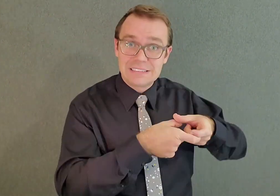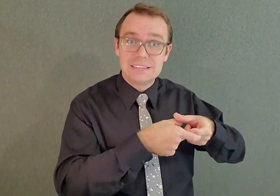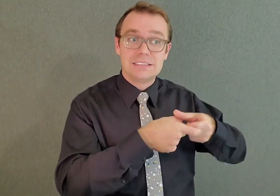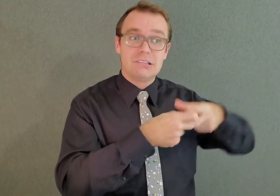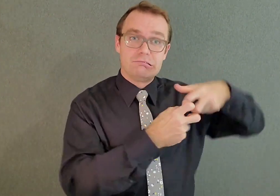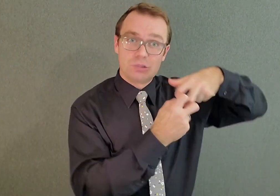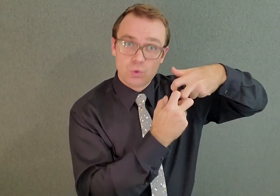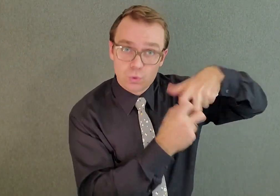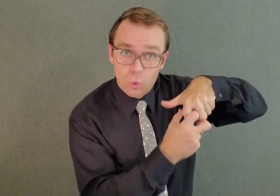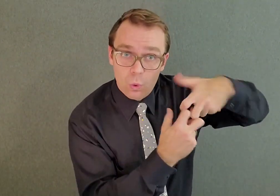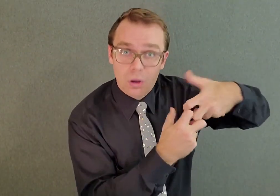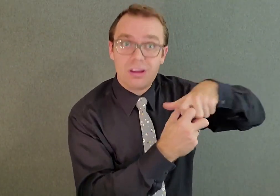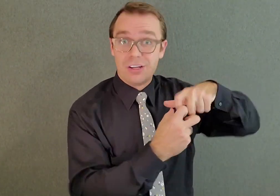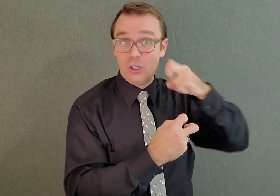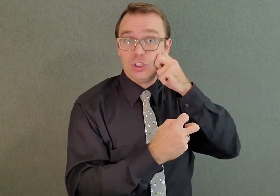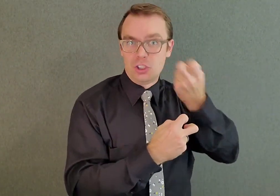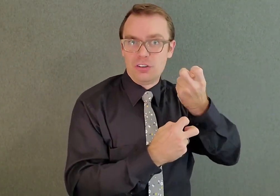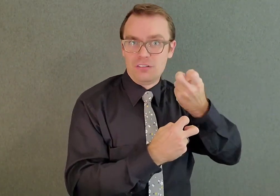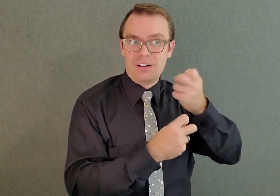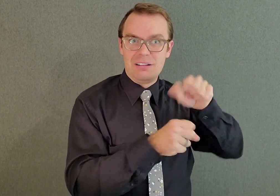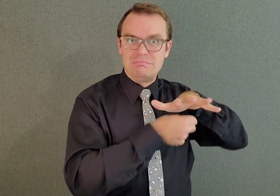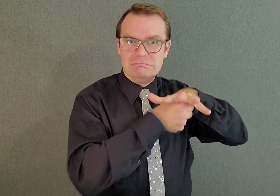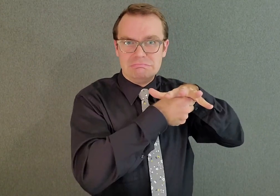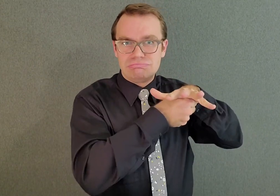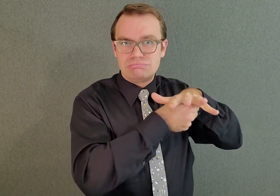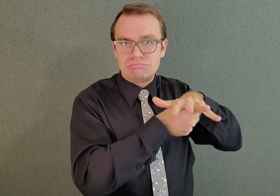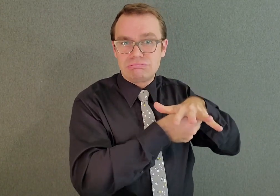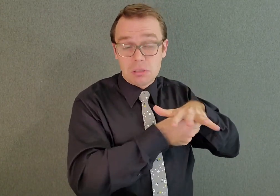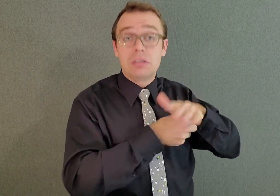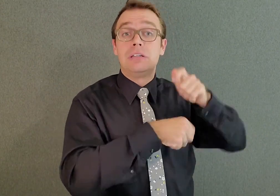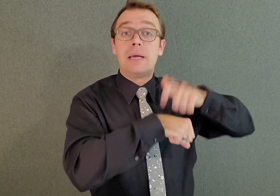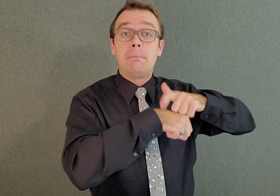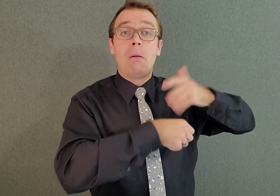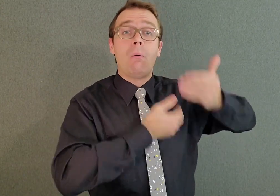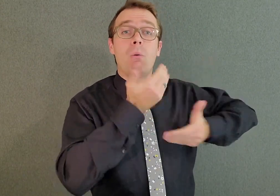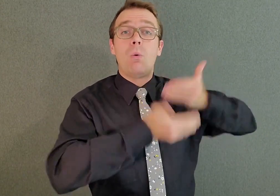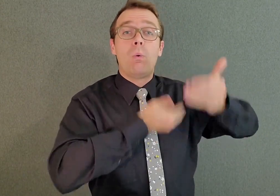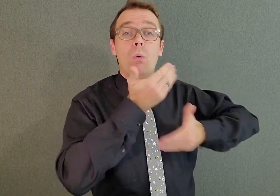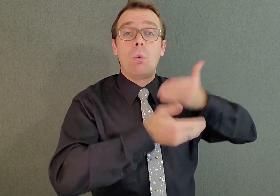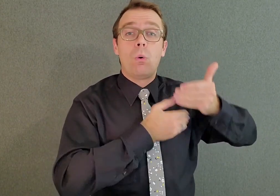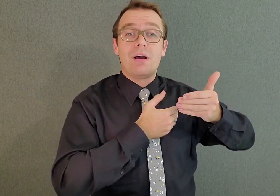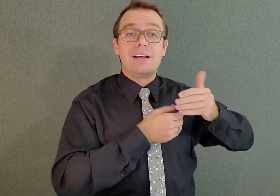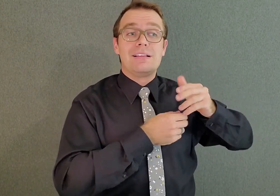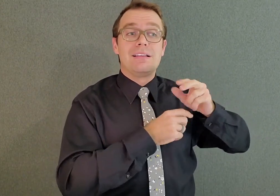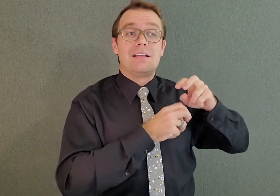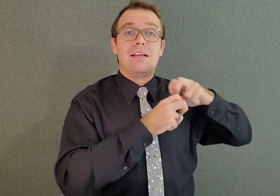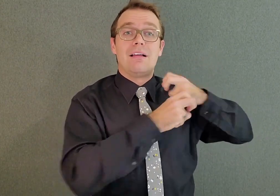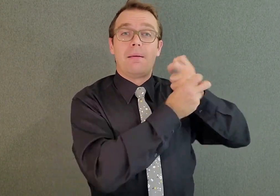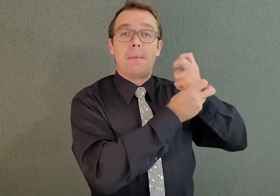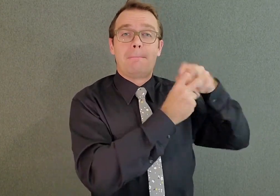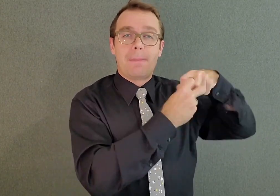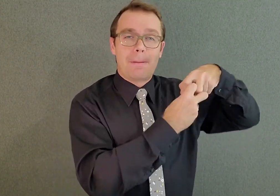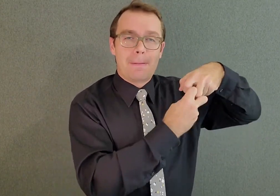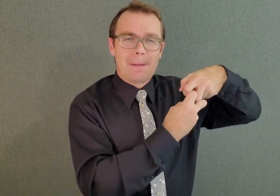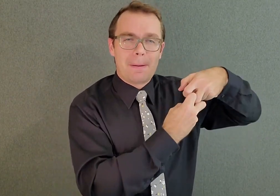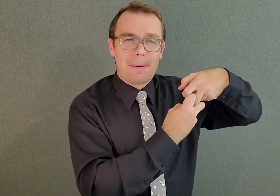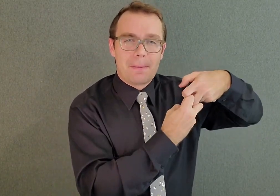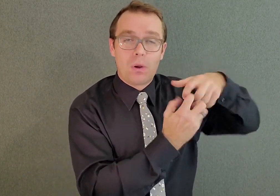discs, joints, and potentially nerves. Over time, as this stress builds in the body, the spine physically